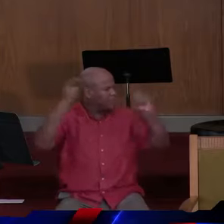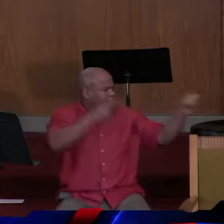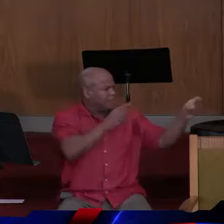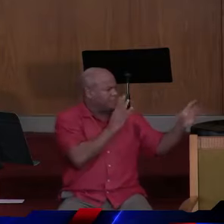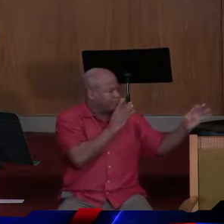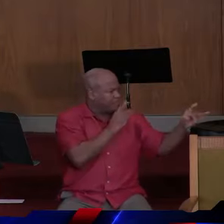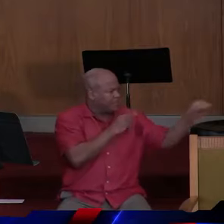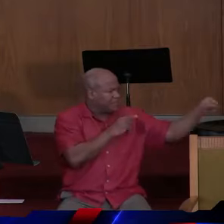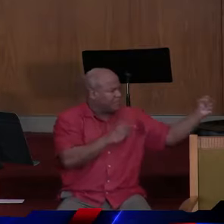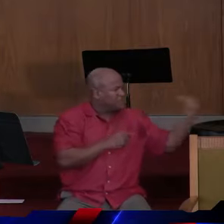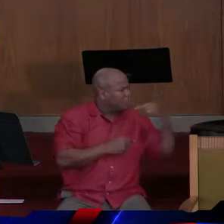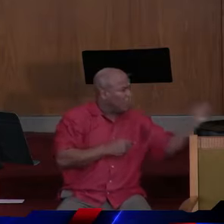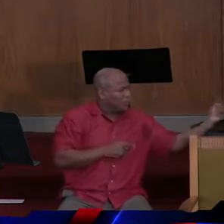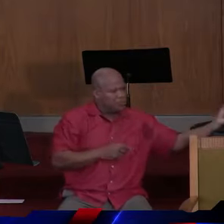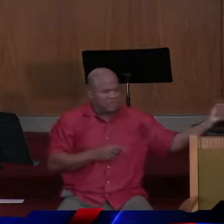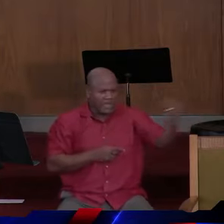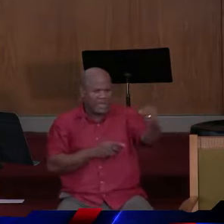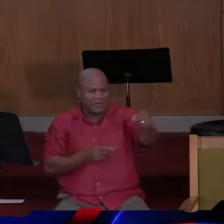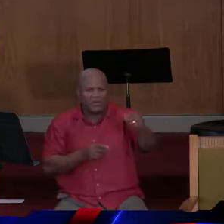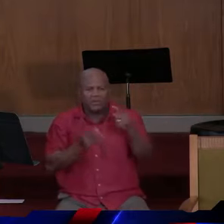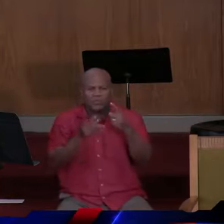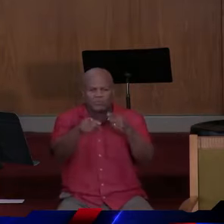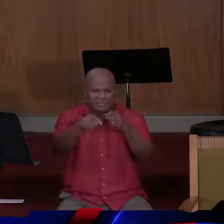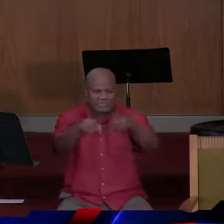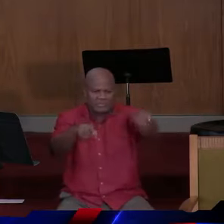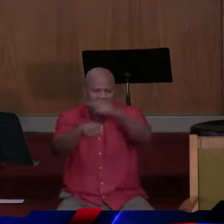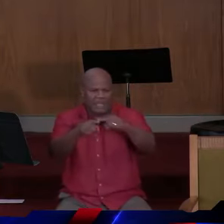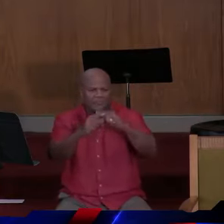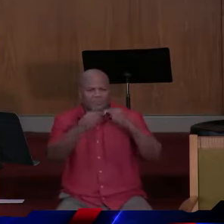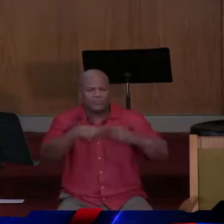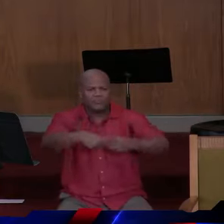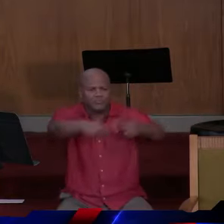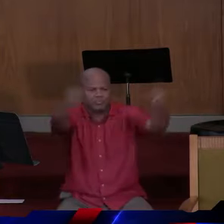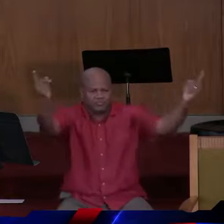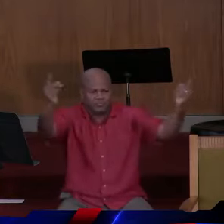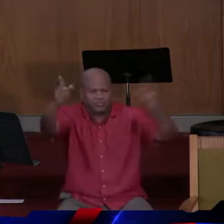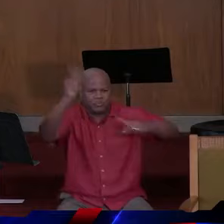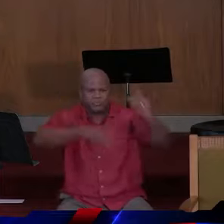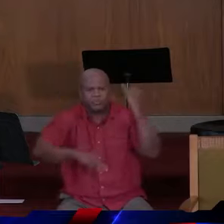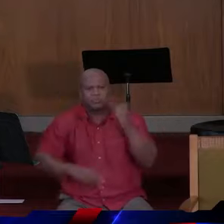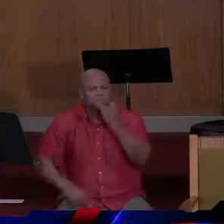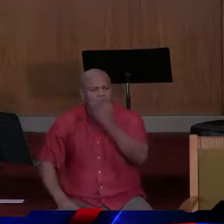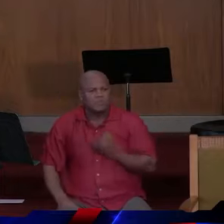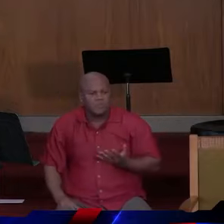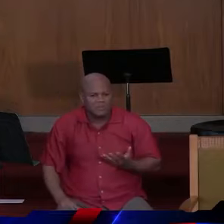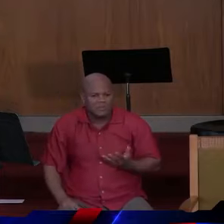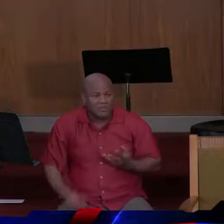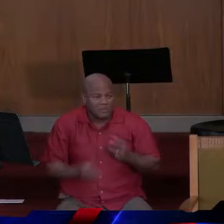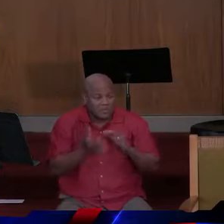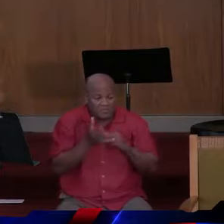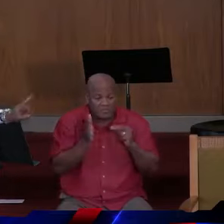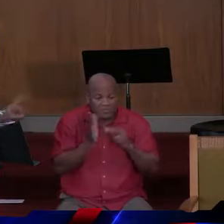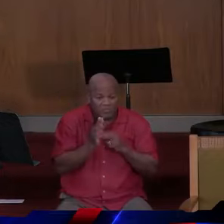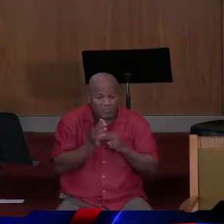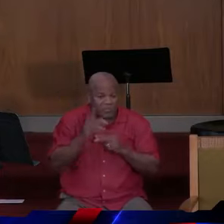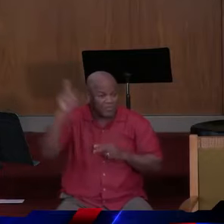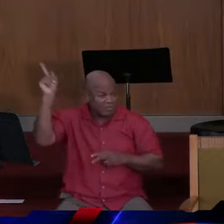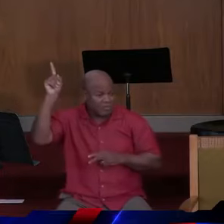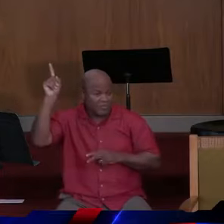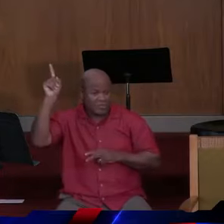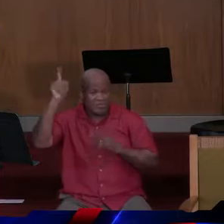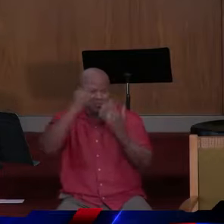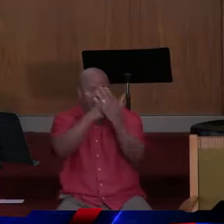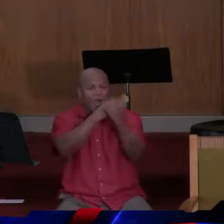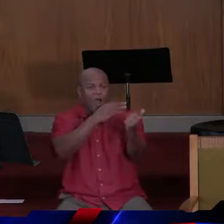Aaron, and he deputized them for the priesthood of God. What that means is God